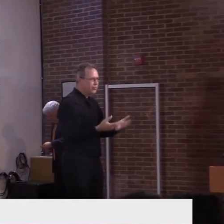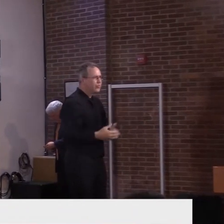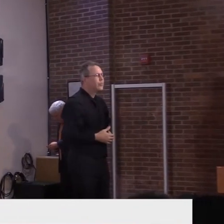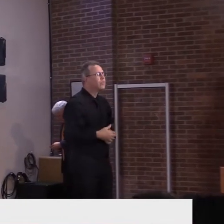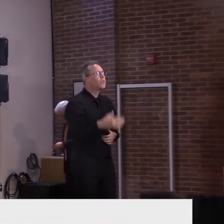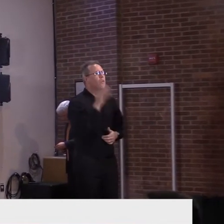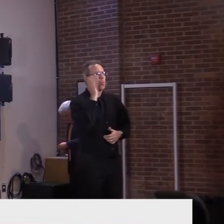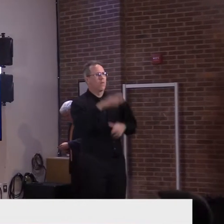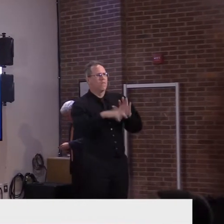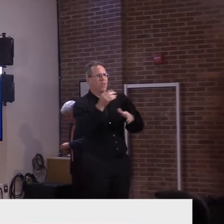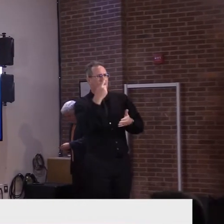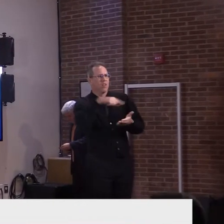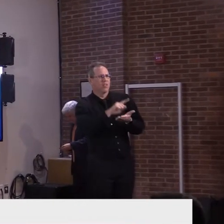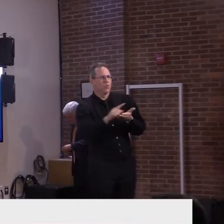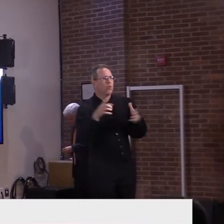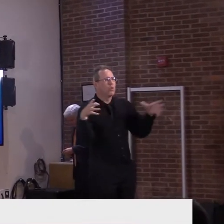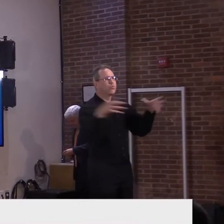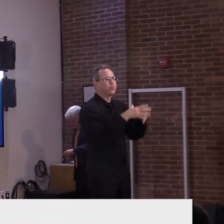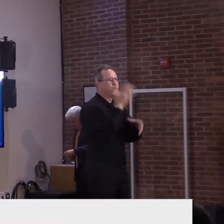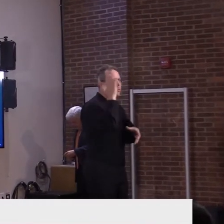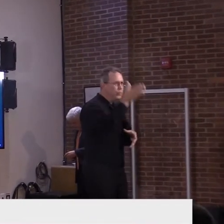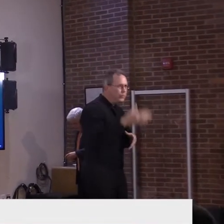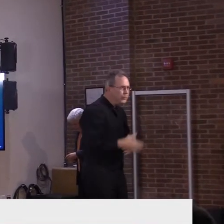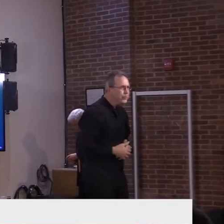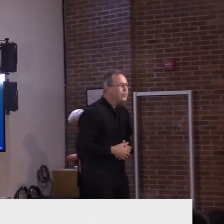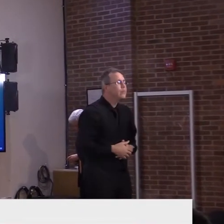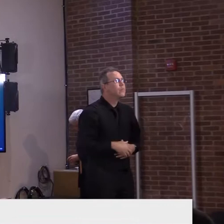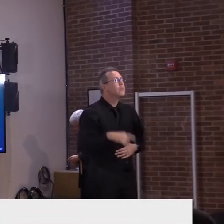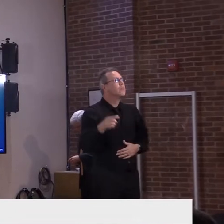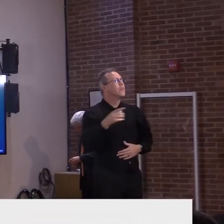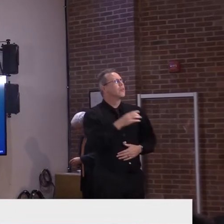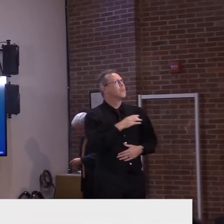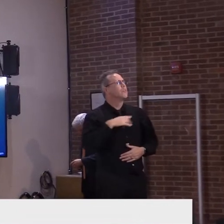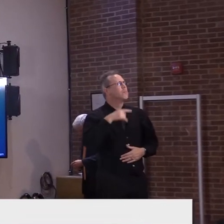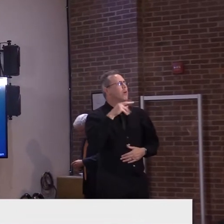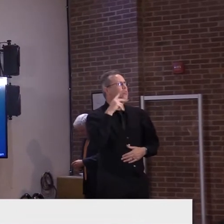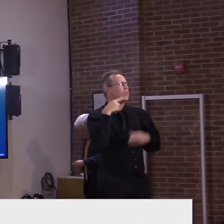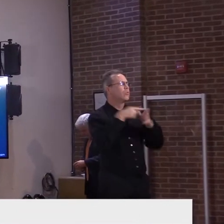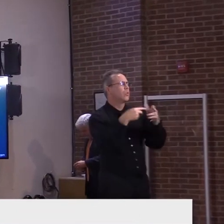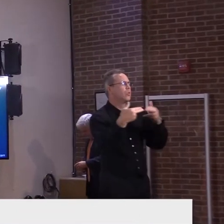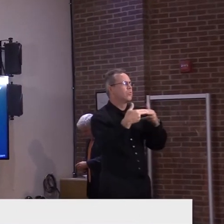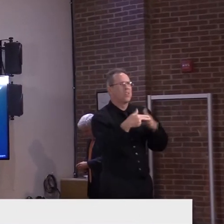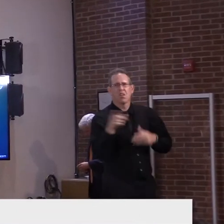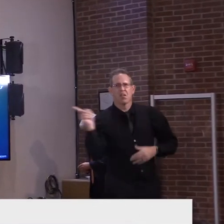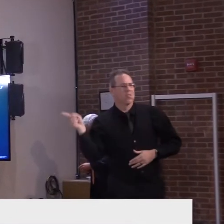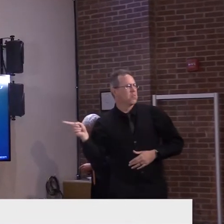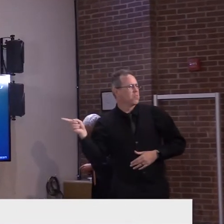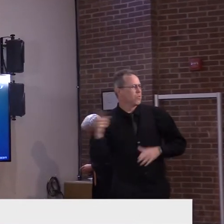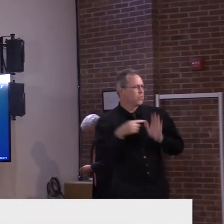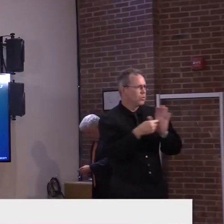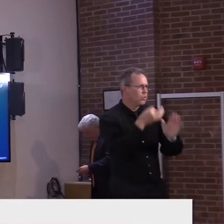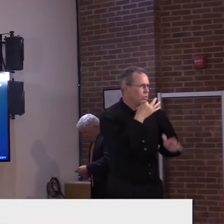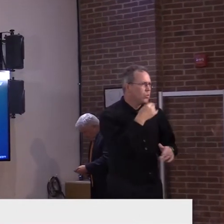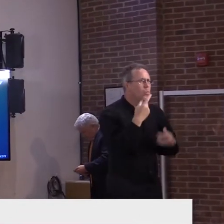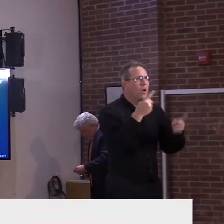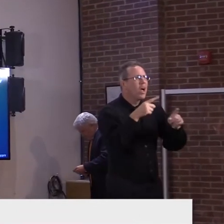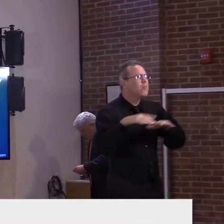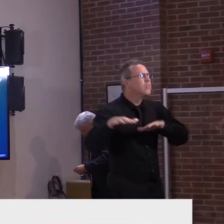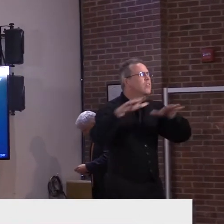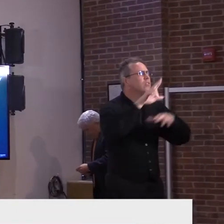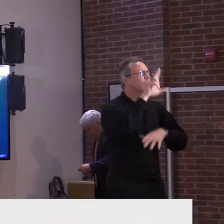Commissioner Pichek will show you, the national data continues to show cases are slowing. I'd like to start this week